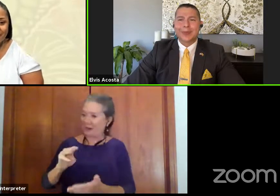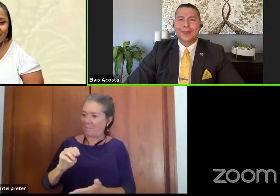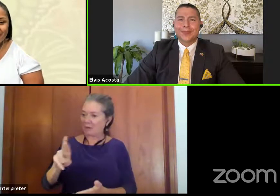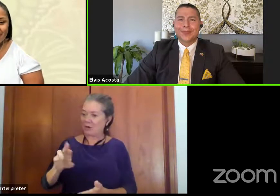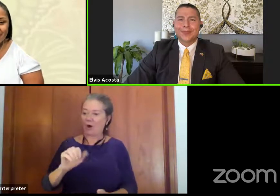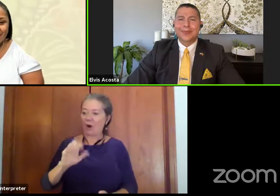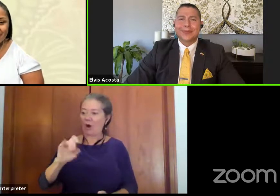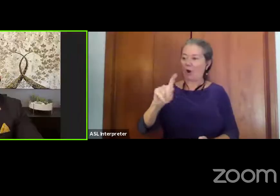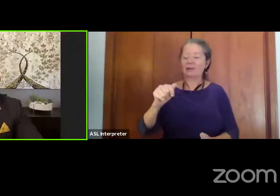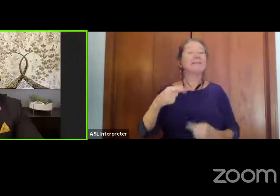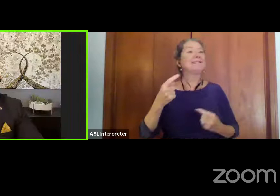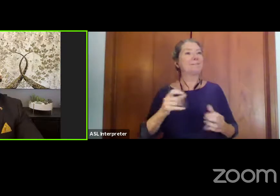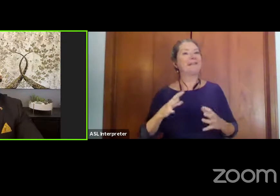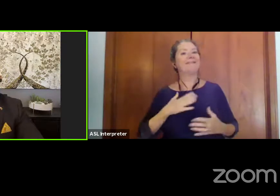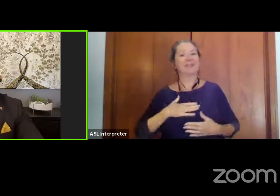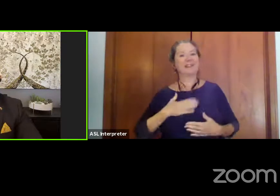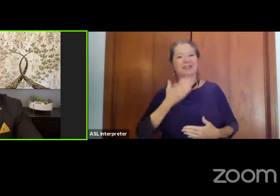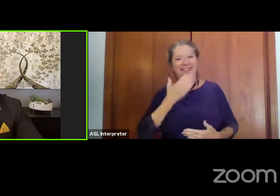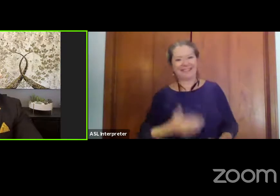pleasure.